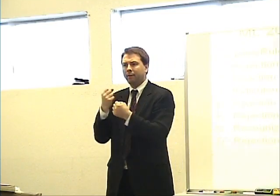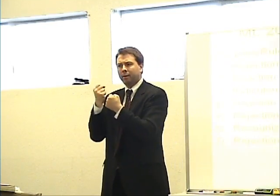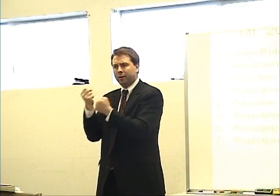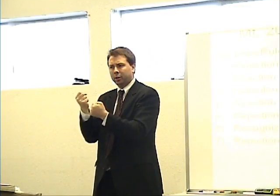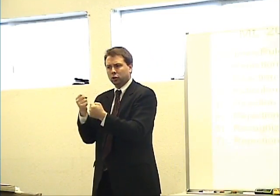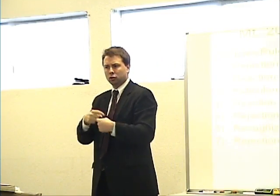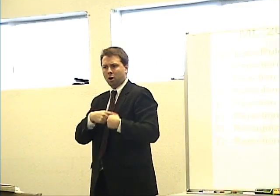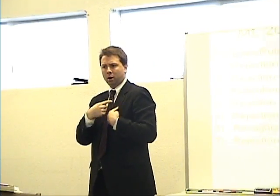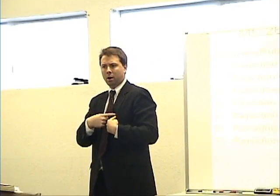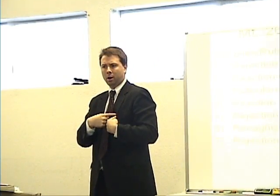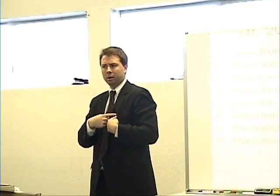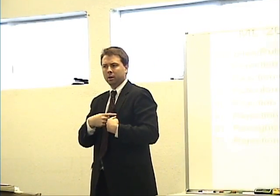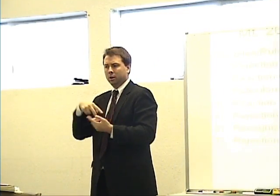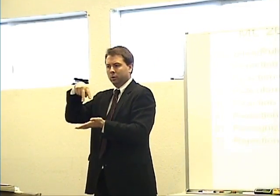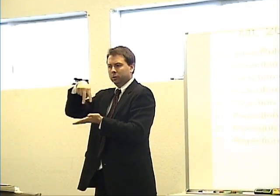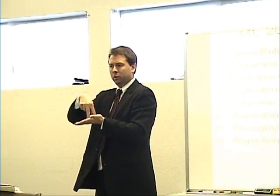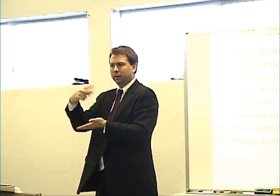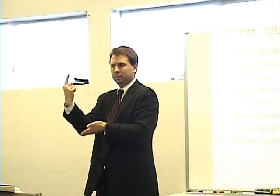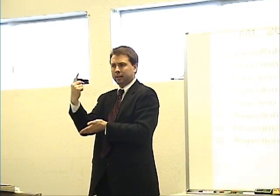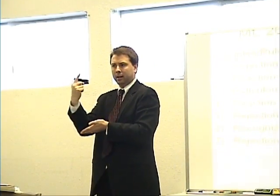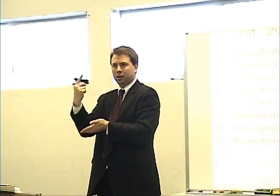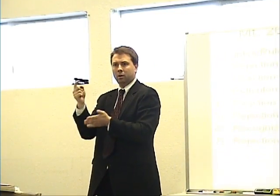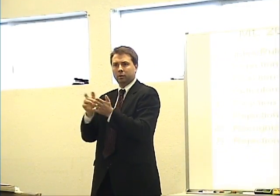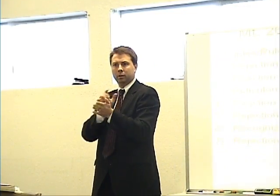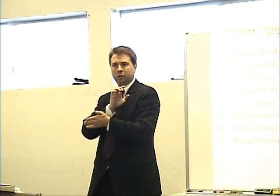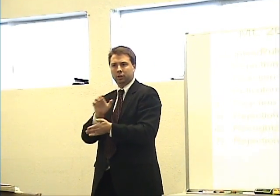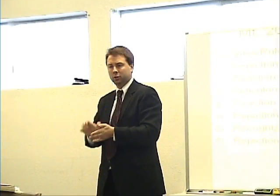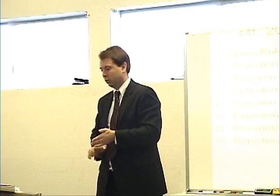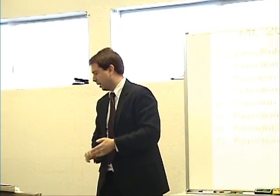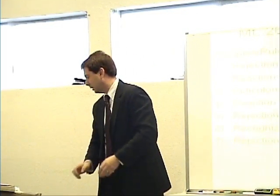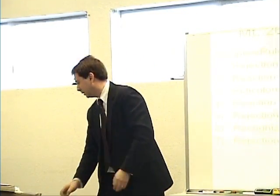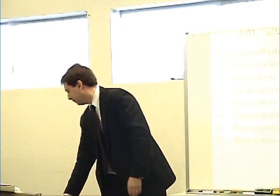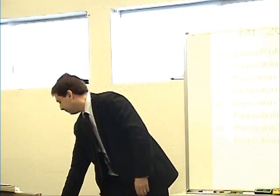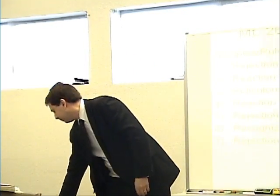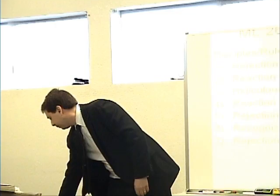a very strong heart who is going to stand alone with Jesus Christ.